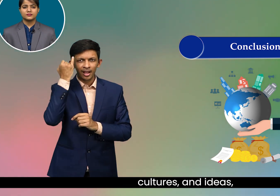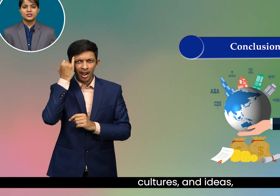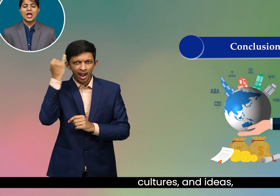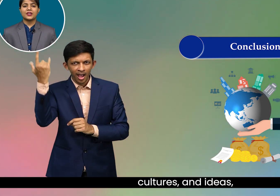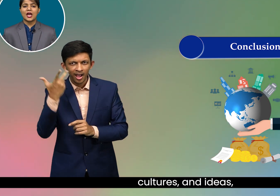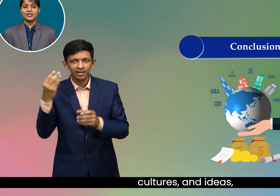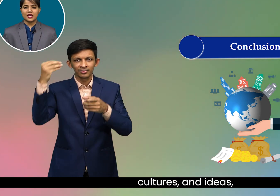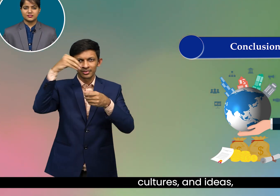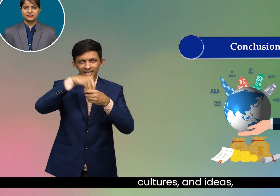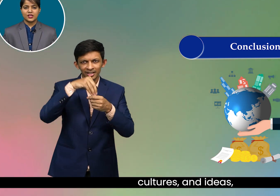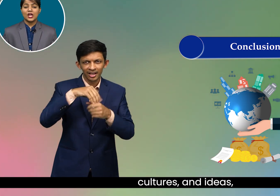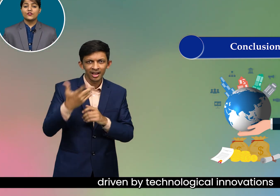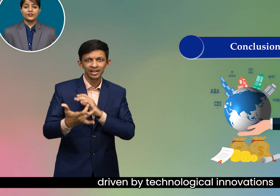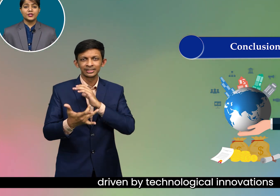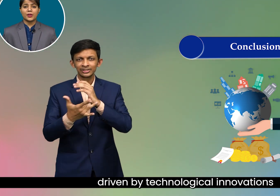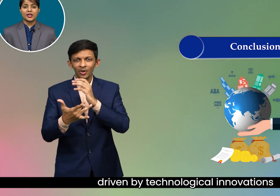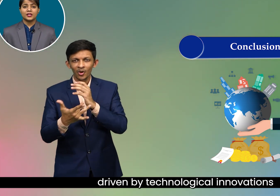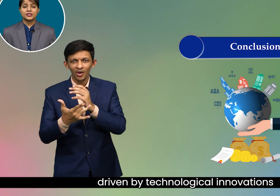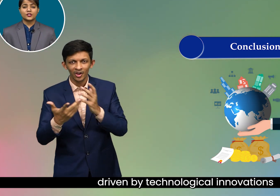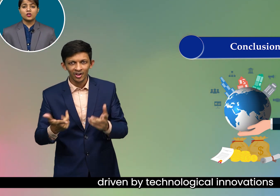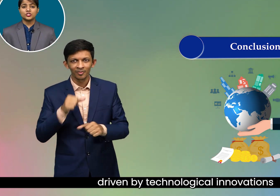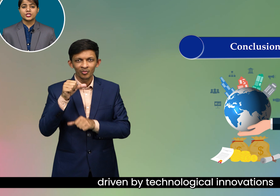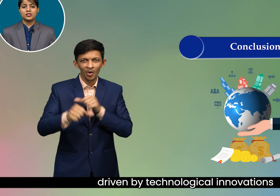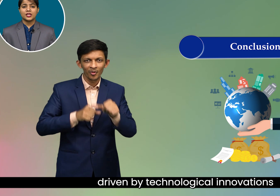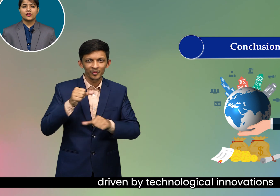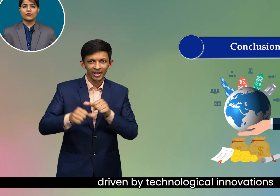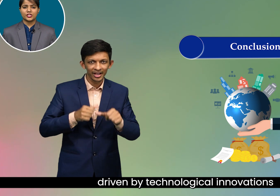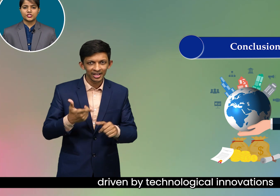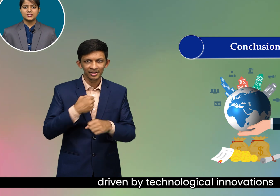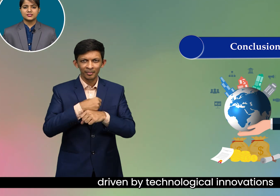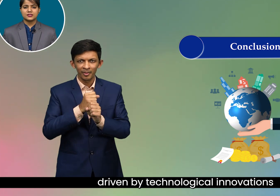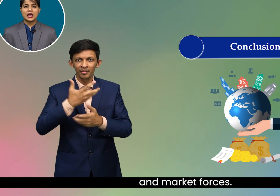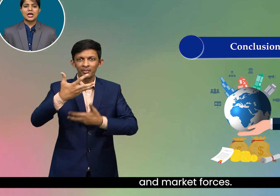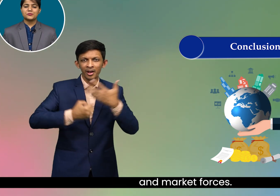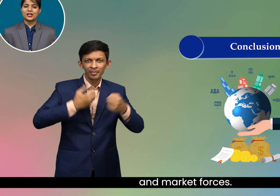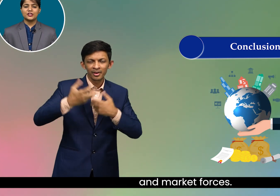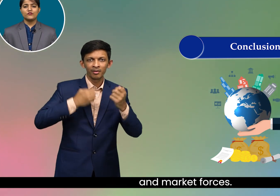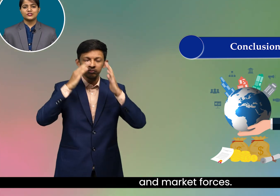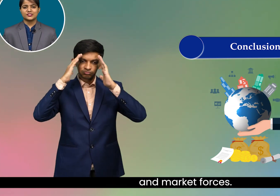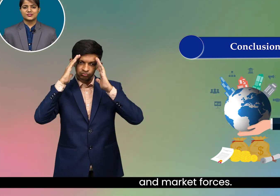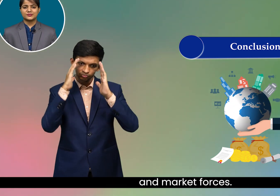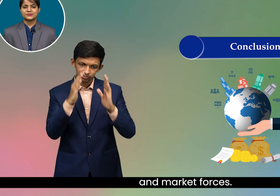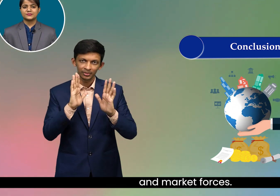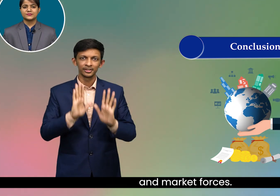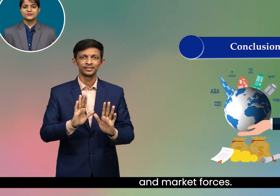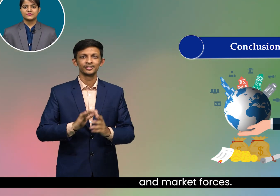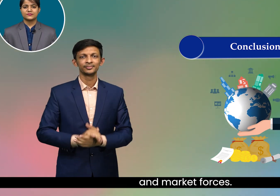cultures, and ideas driven by technological innovations and market